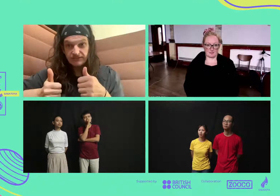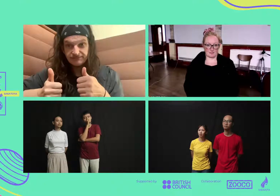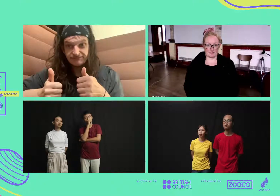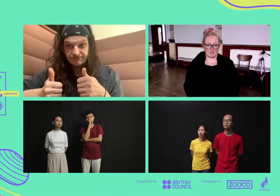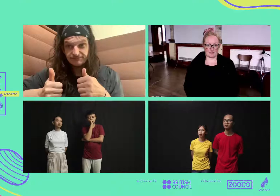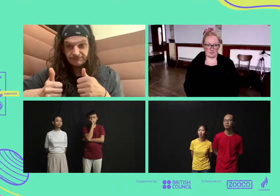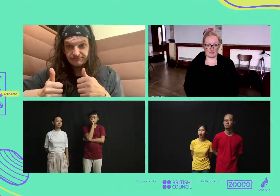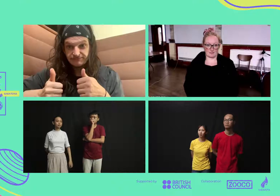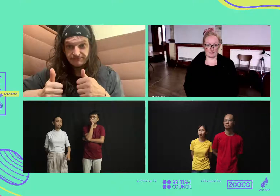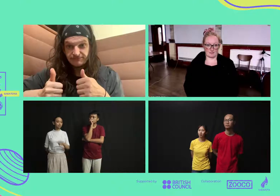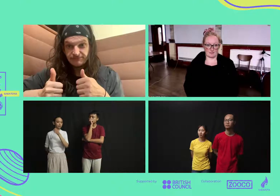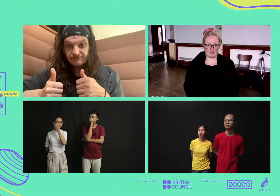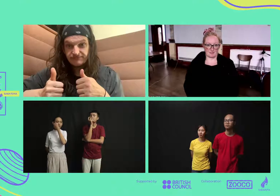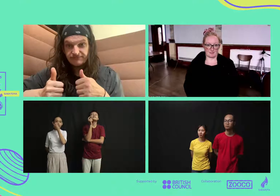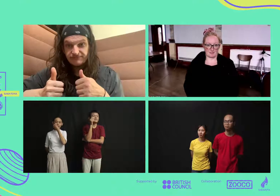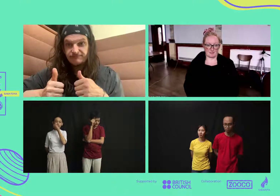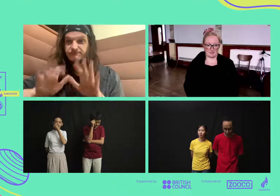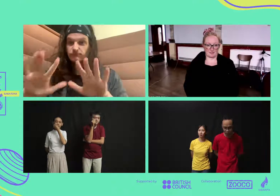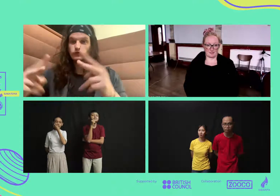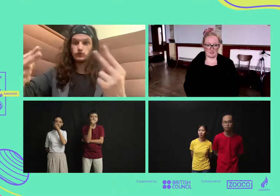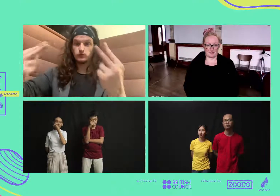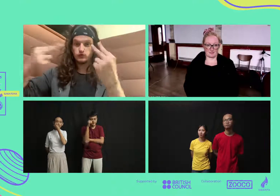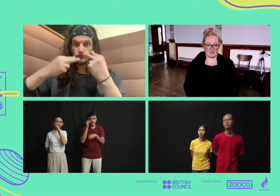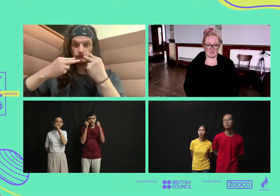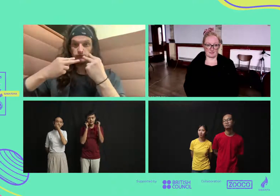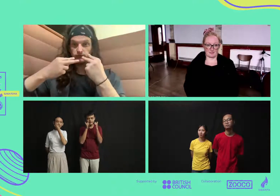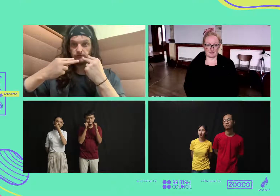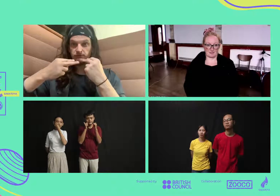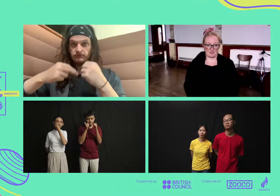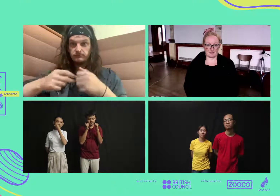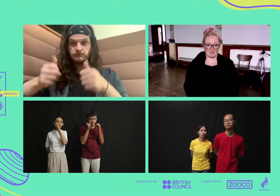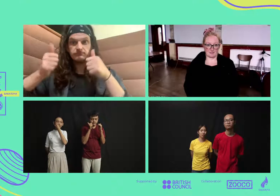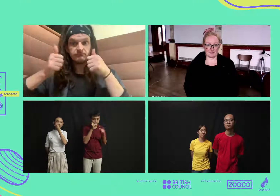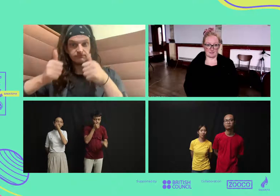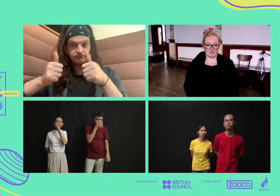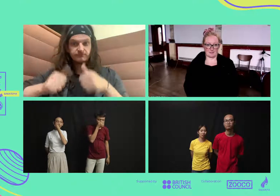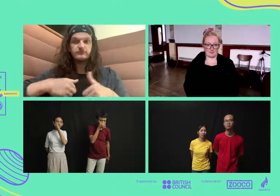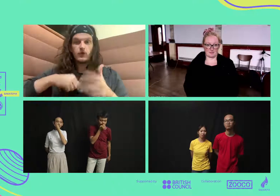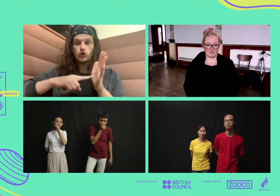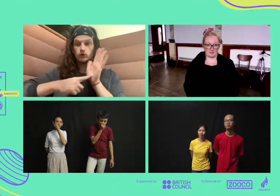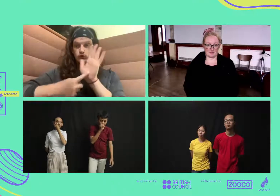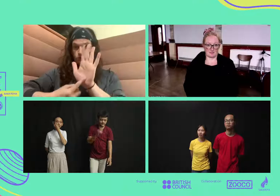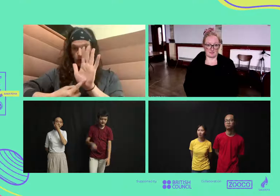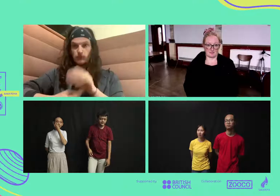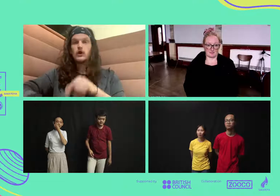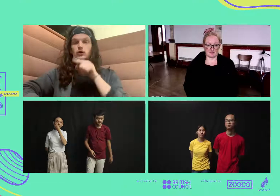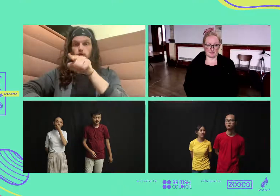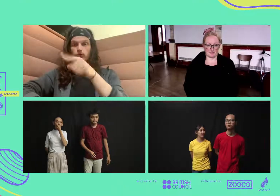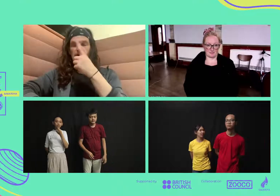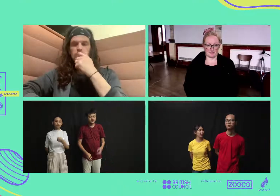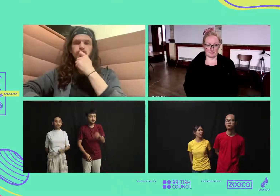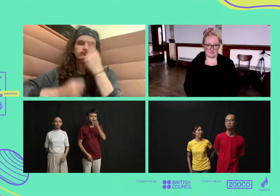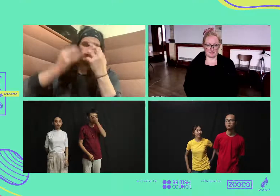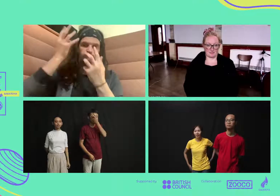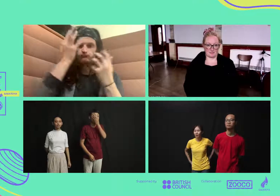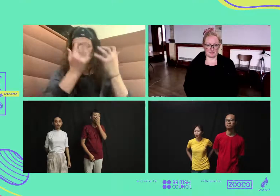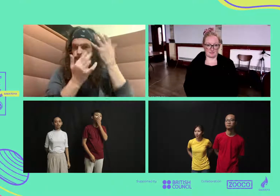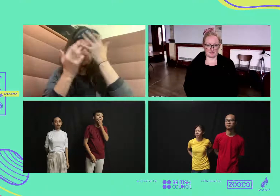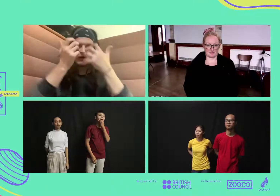the tree, okay? So that's my story. So if you watch me, I'll show you that in VV